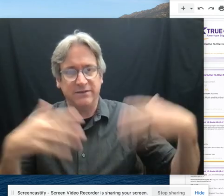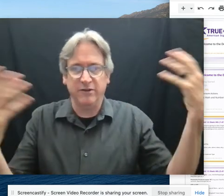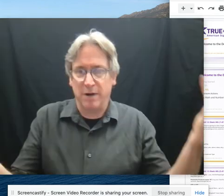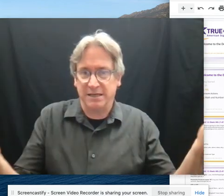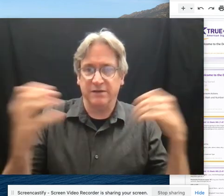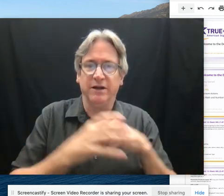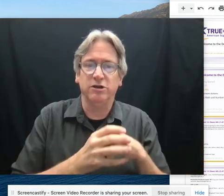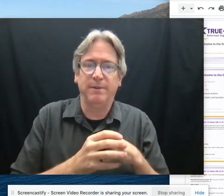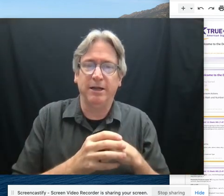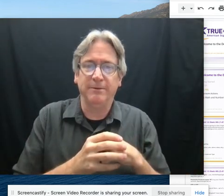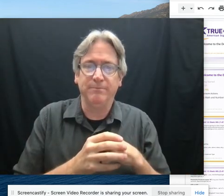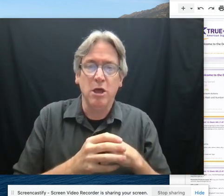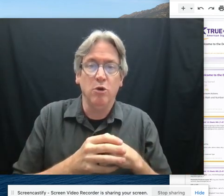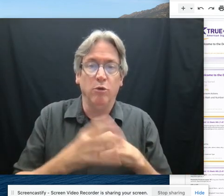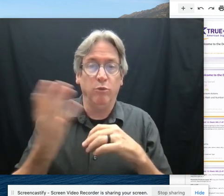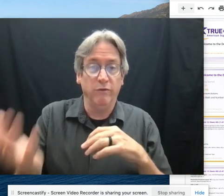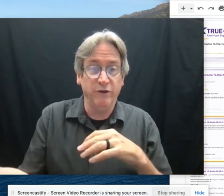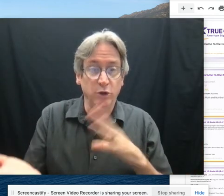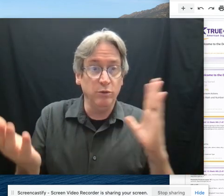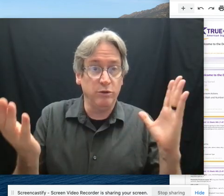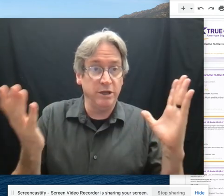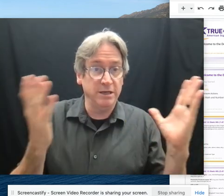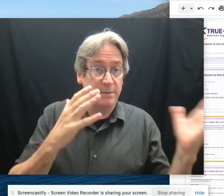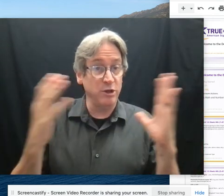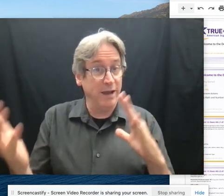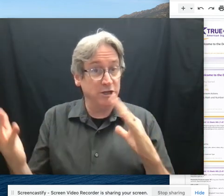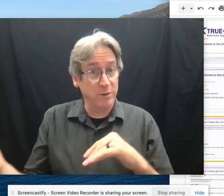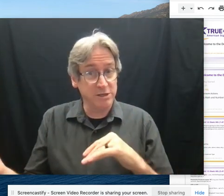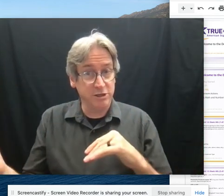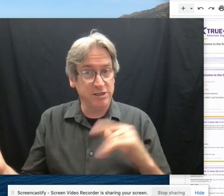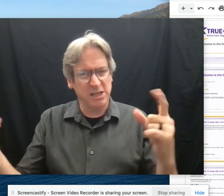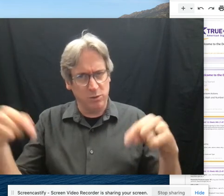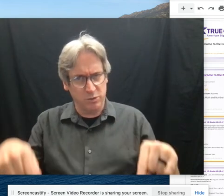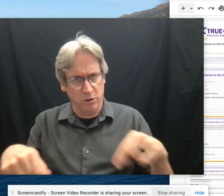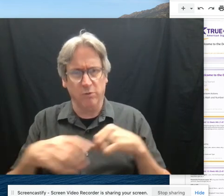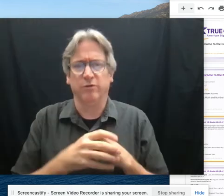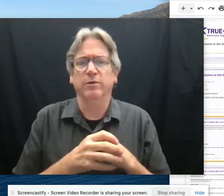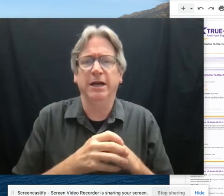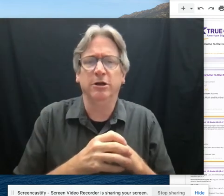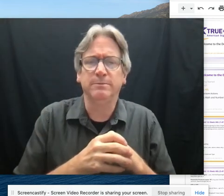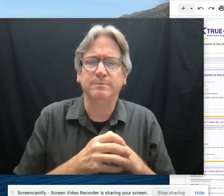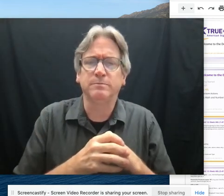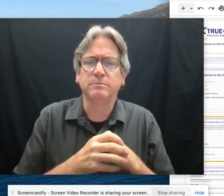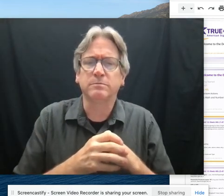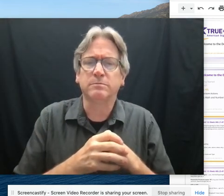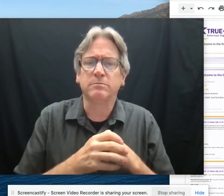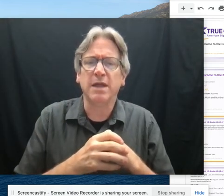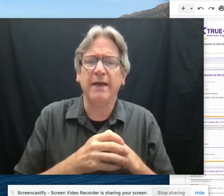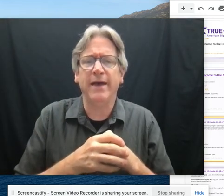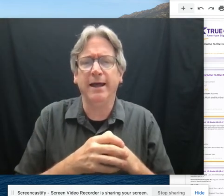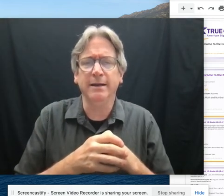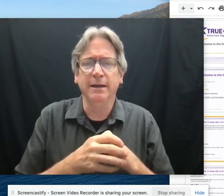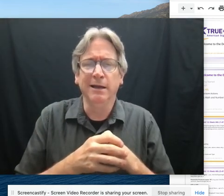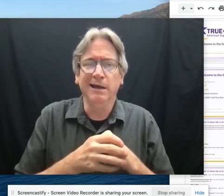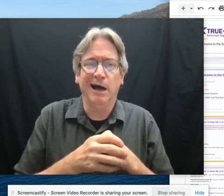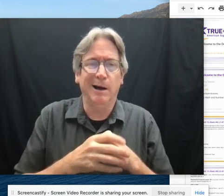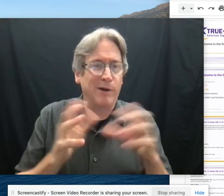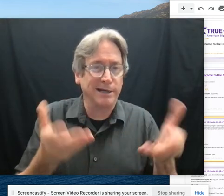ASL activity of practicing fingerspelling. We'll review the WH question signs, which we'll go through in here. And